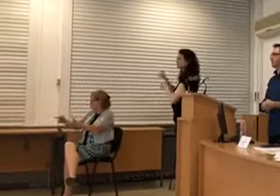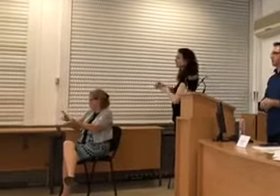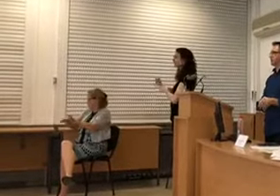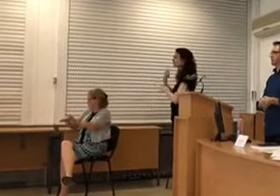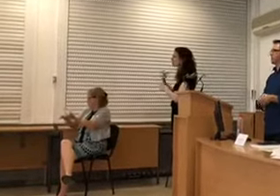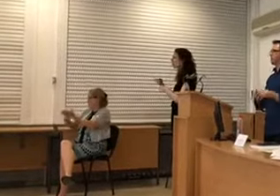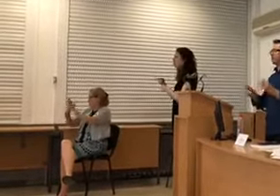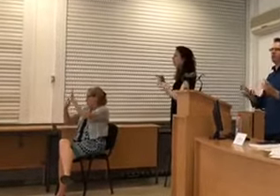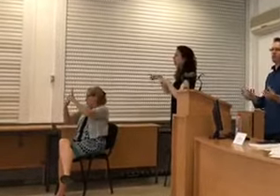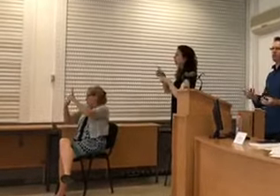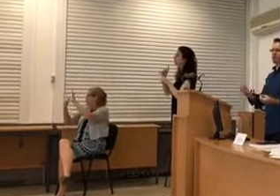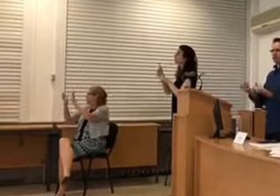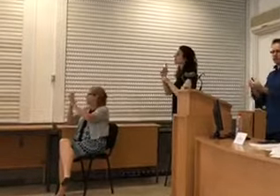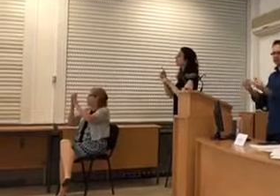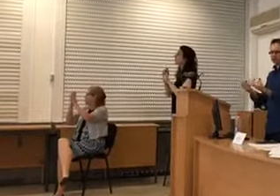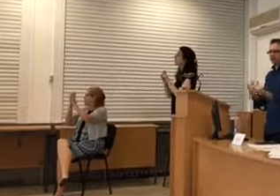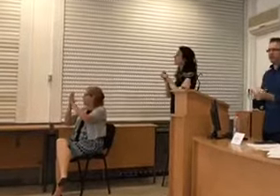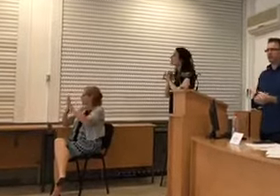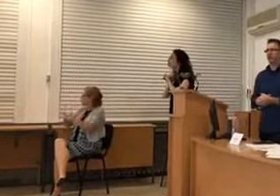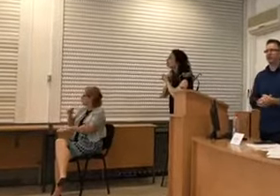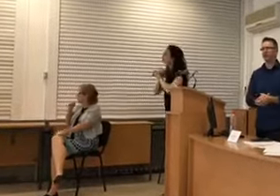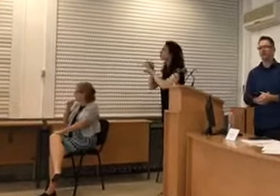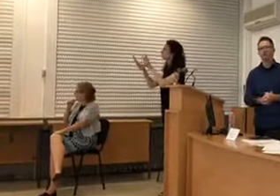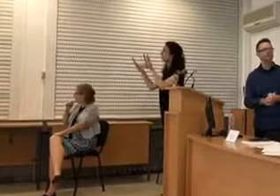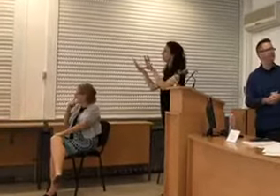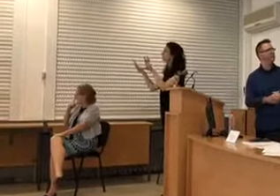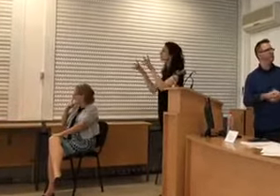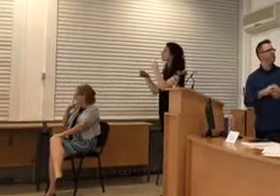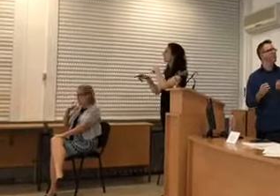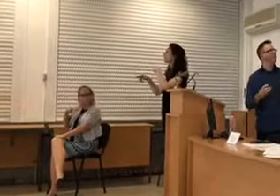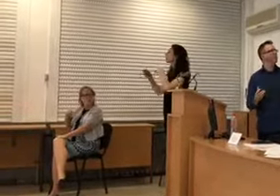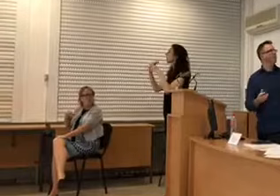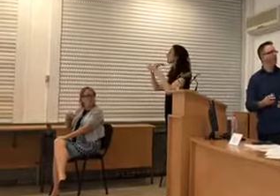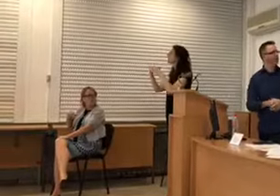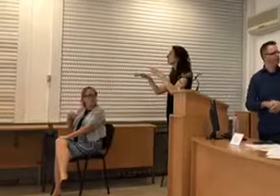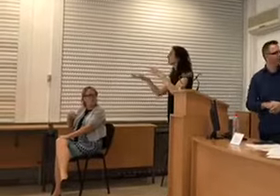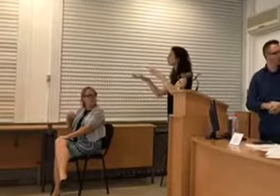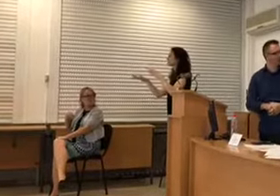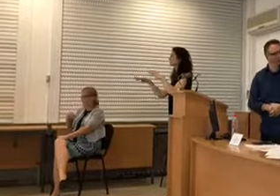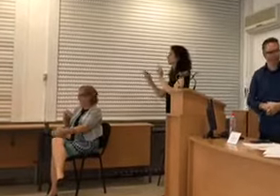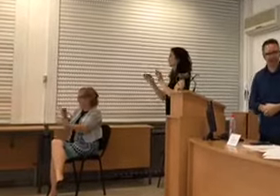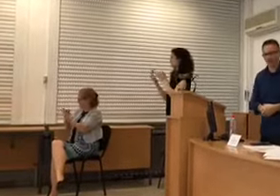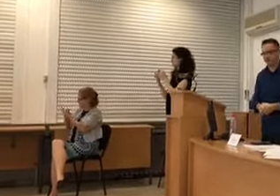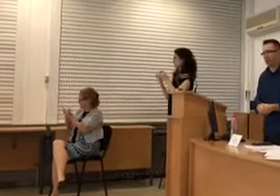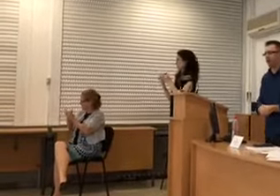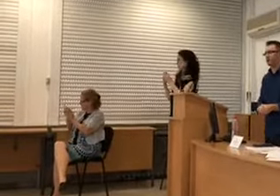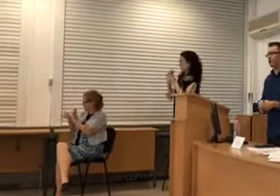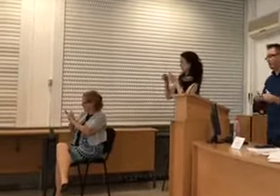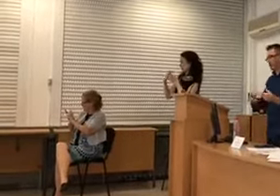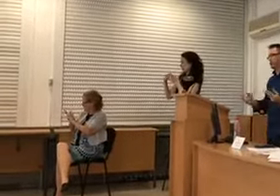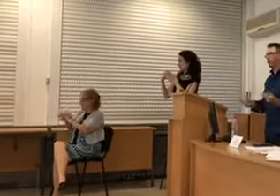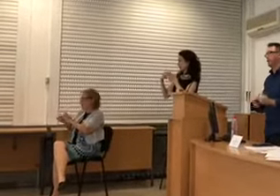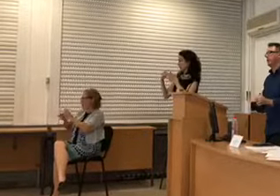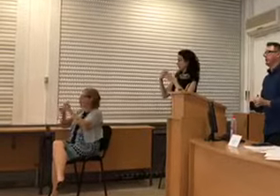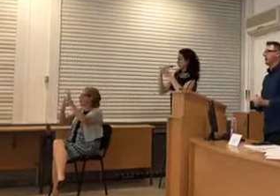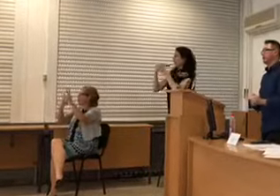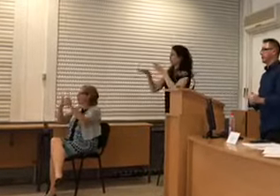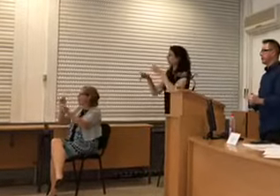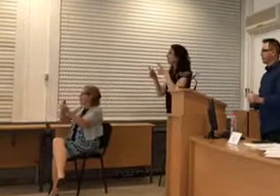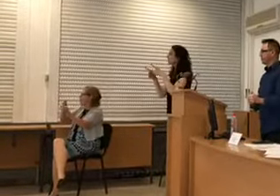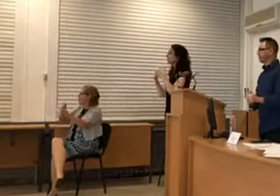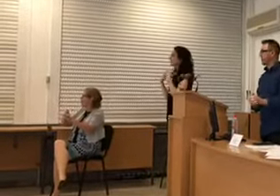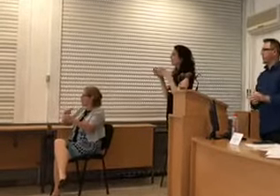public, for instance, videos which were taken in intimate moments with the partner during